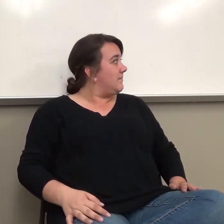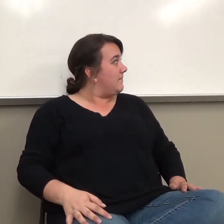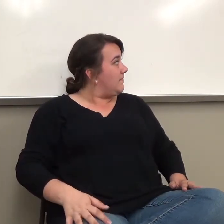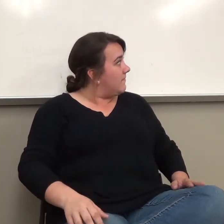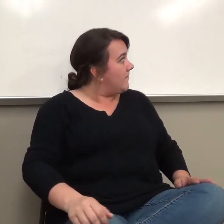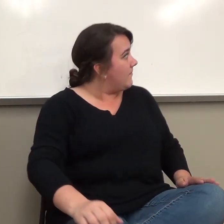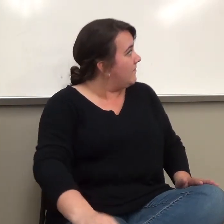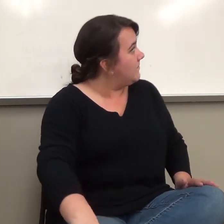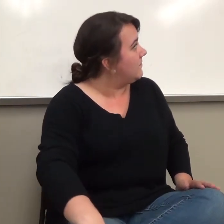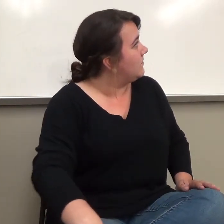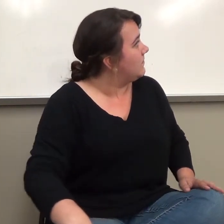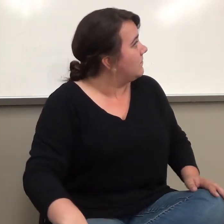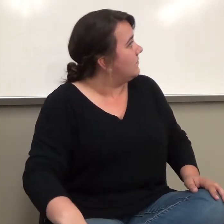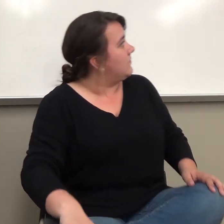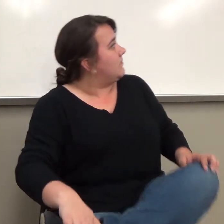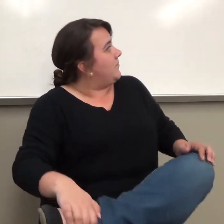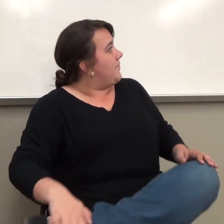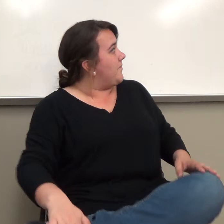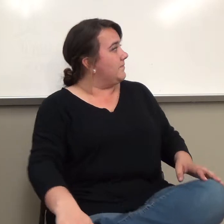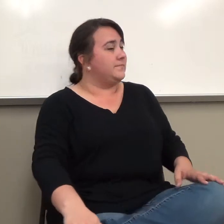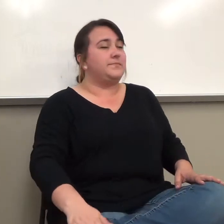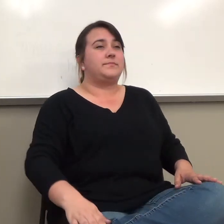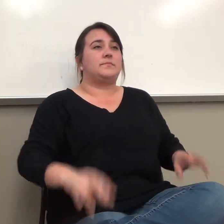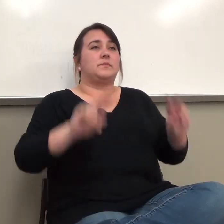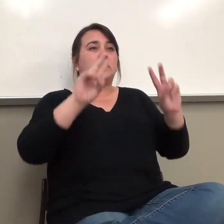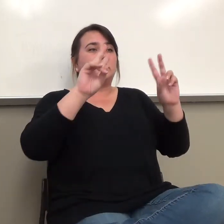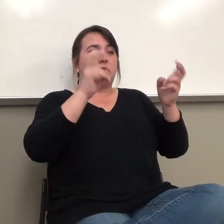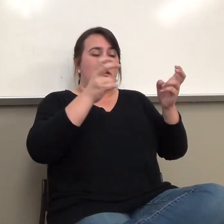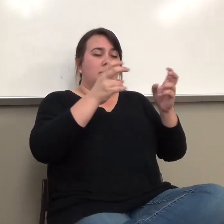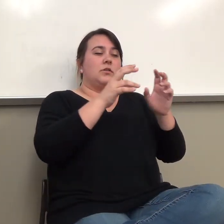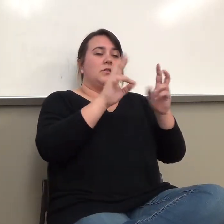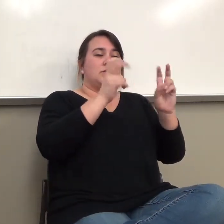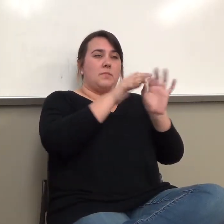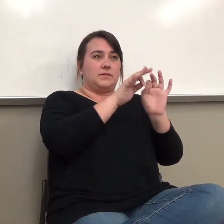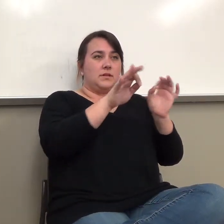Okay, so this is becoming exploded out into this.